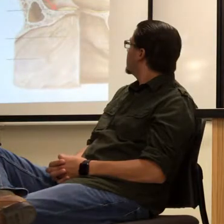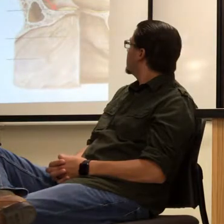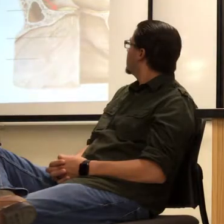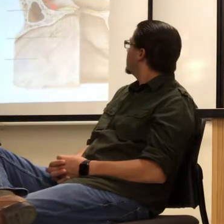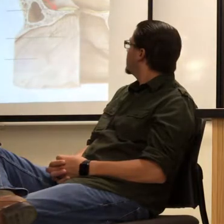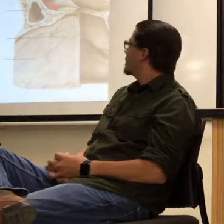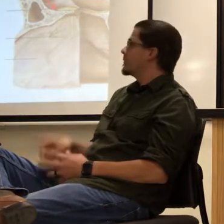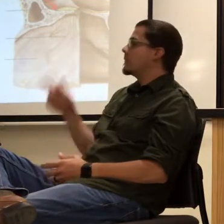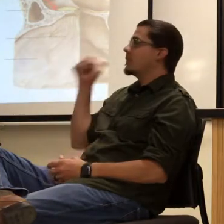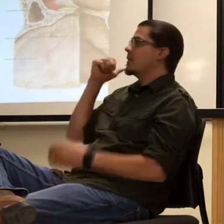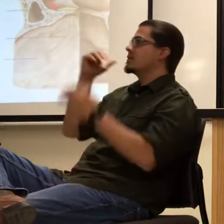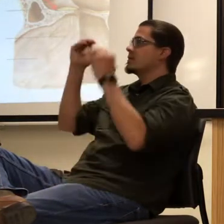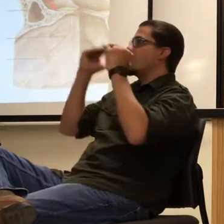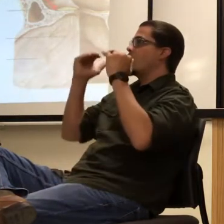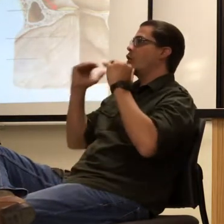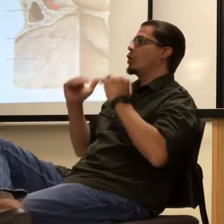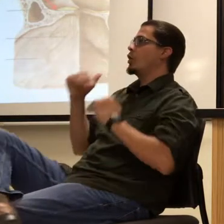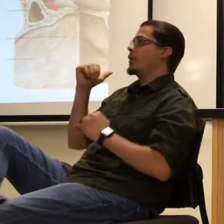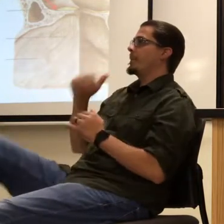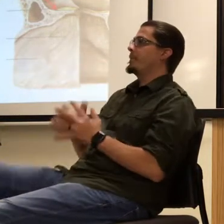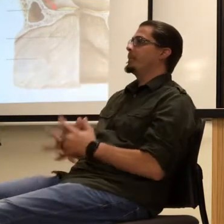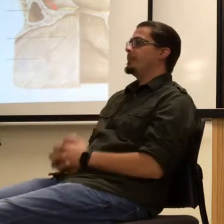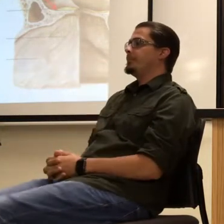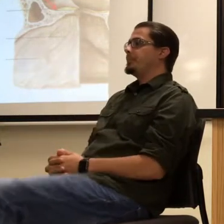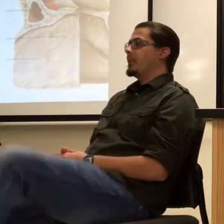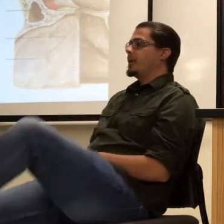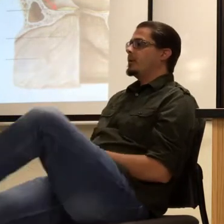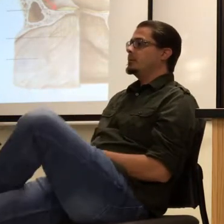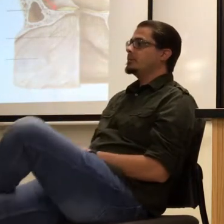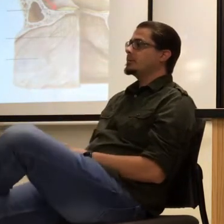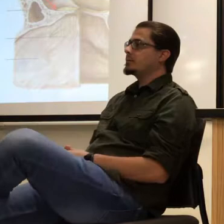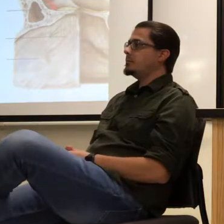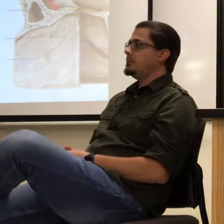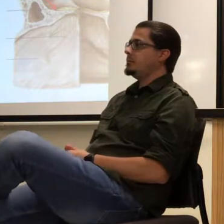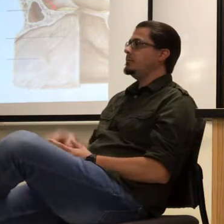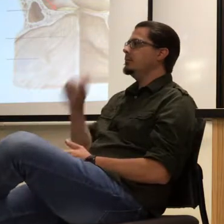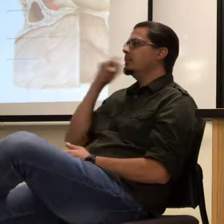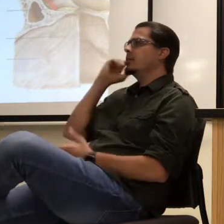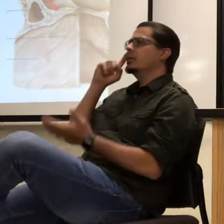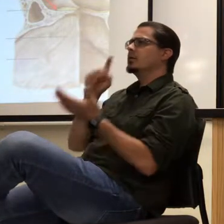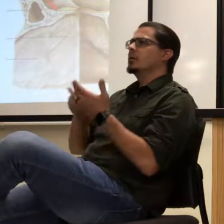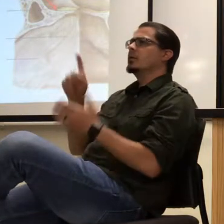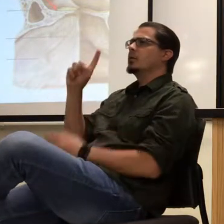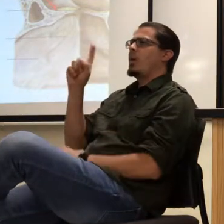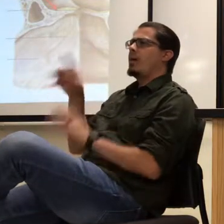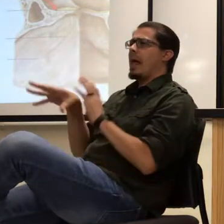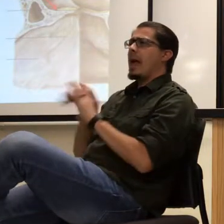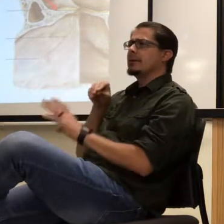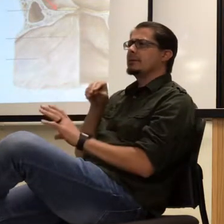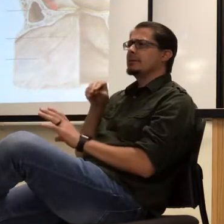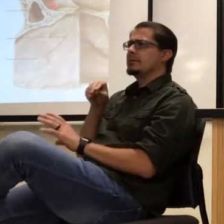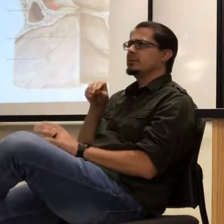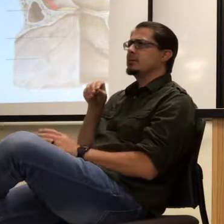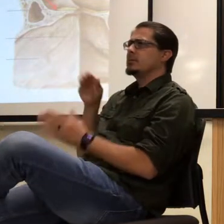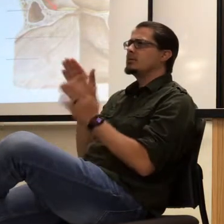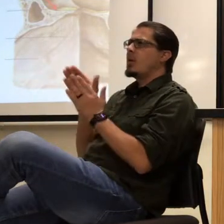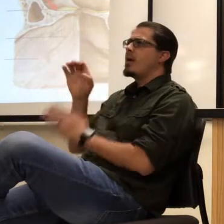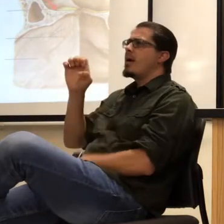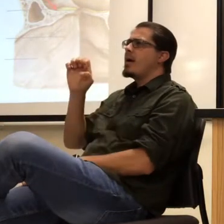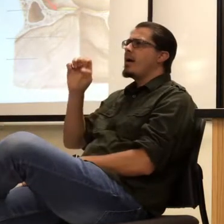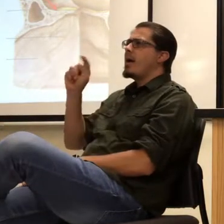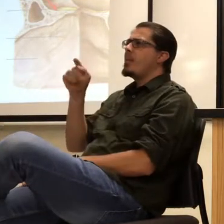That order, okay. And if you kind of look to see where they exit to, there's a little epithelial